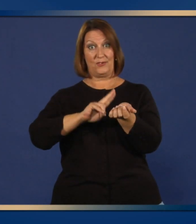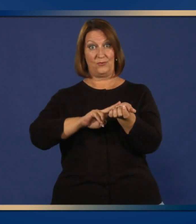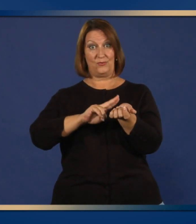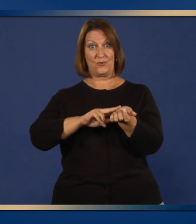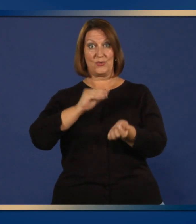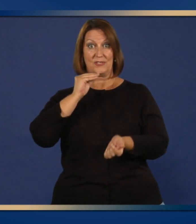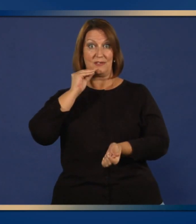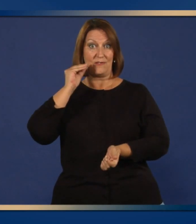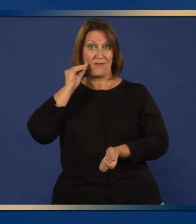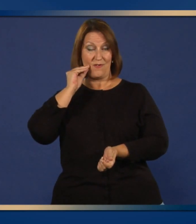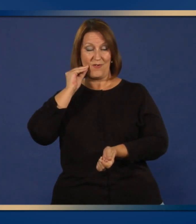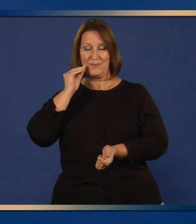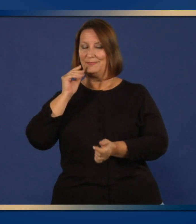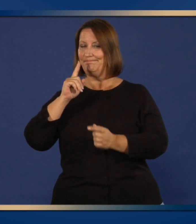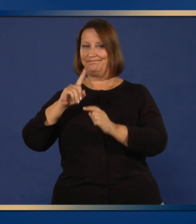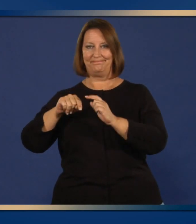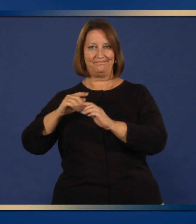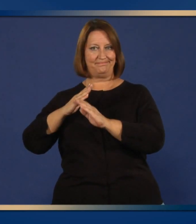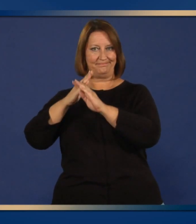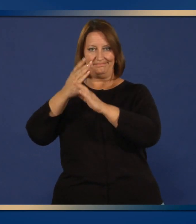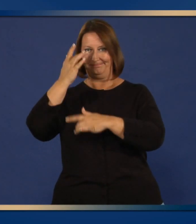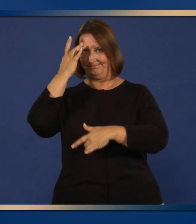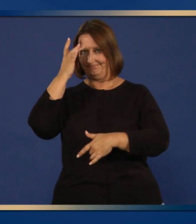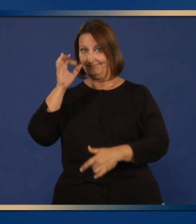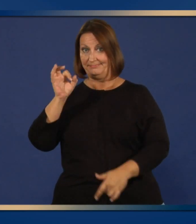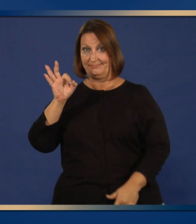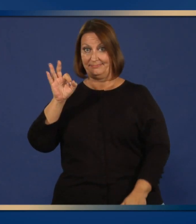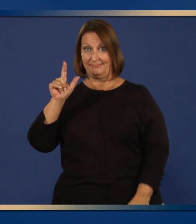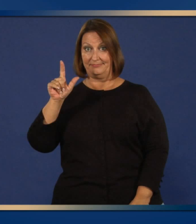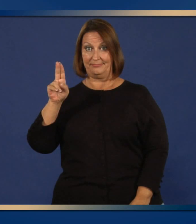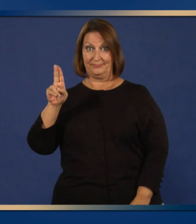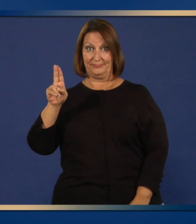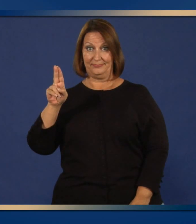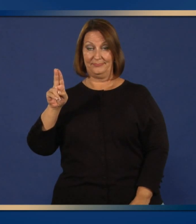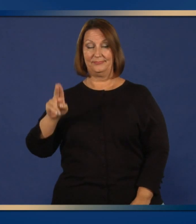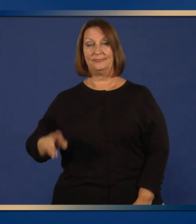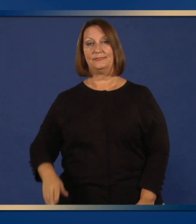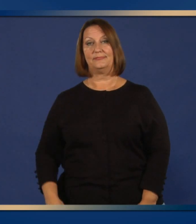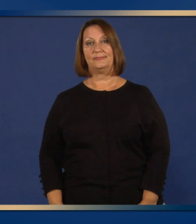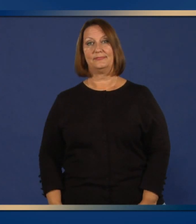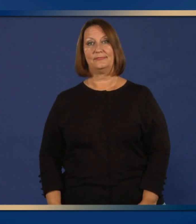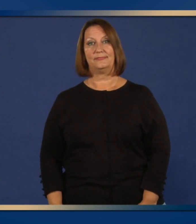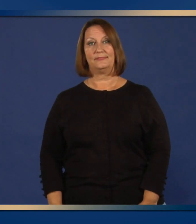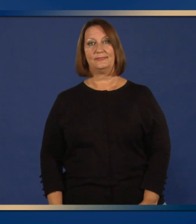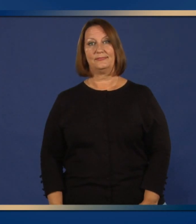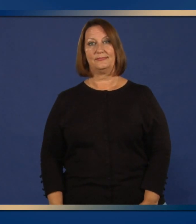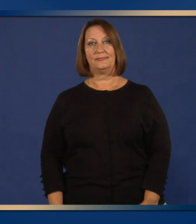It should not be used for prevention of flu in nursing home patients.